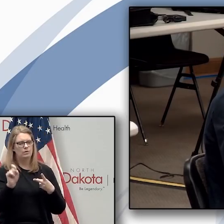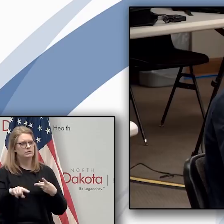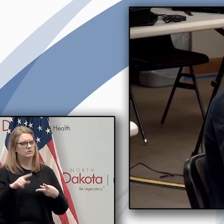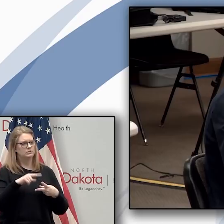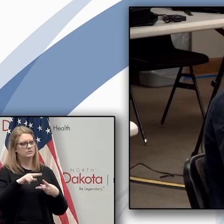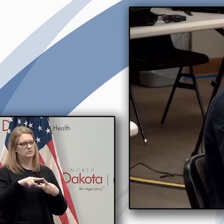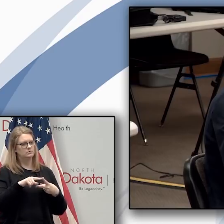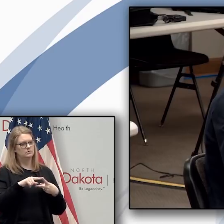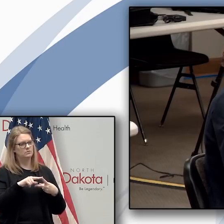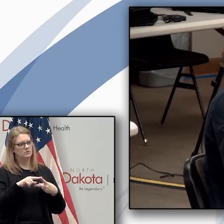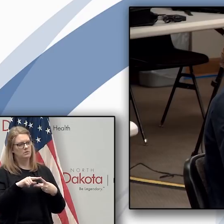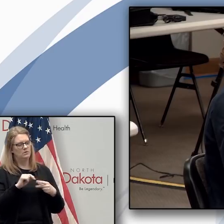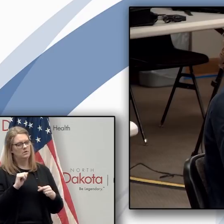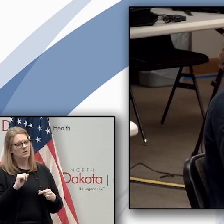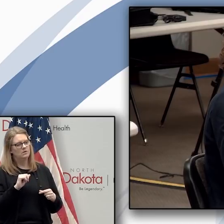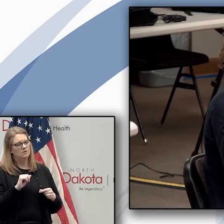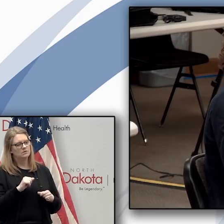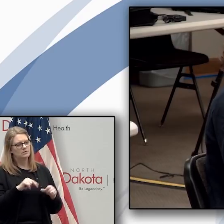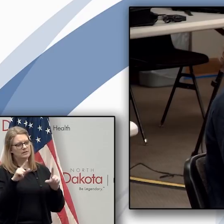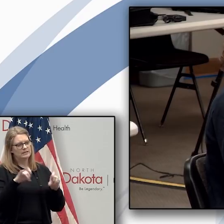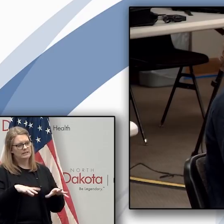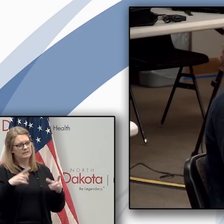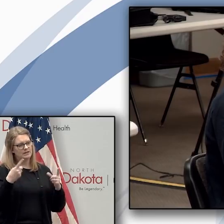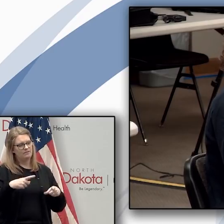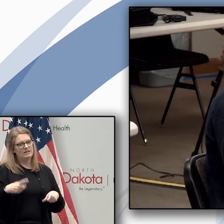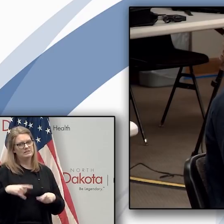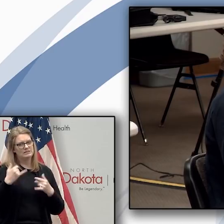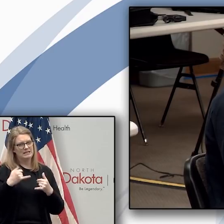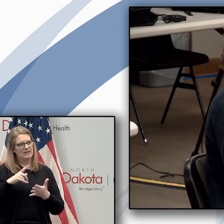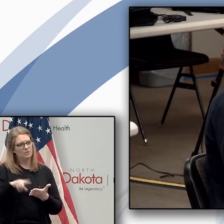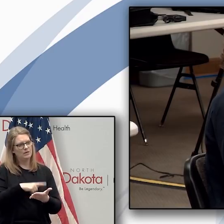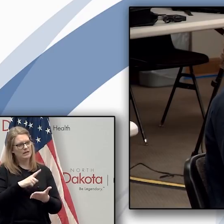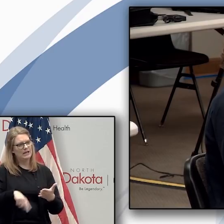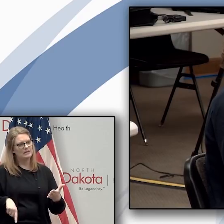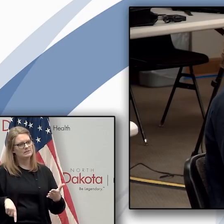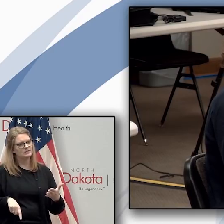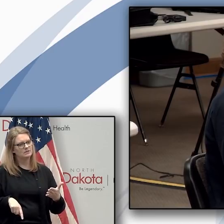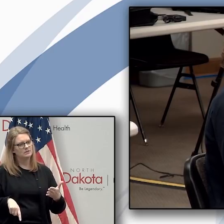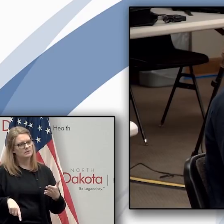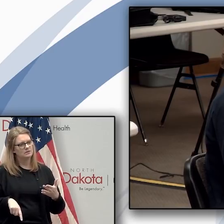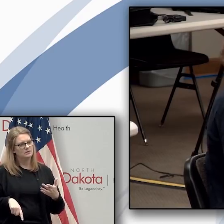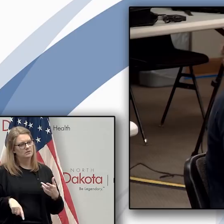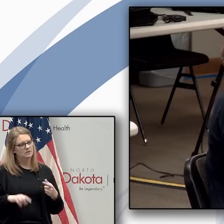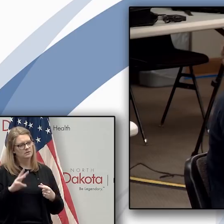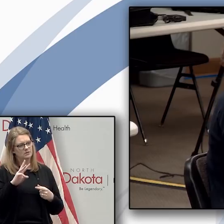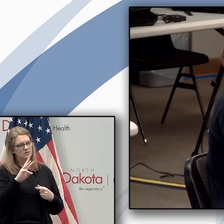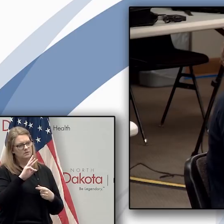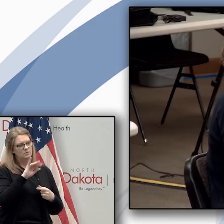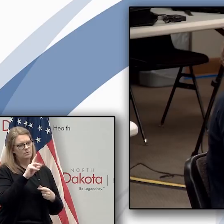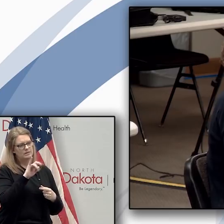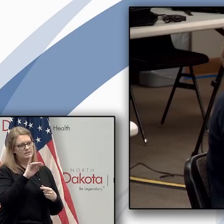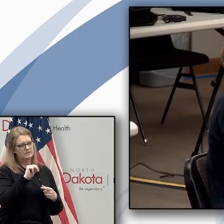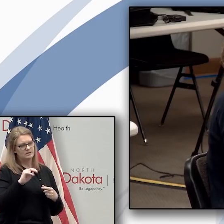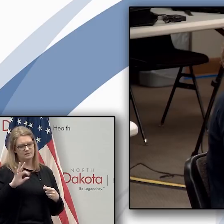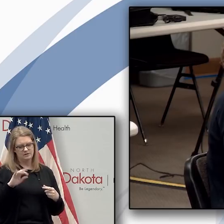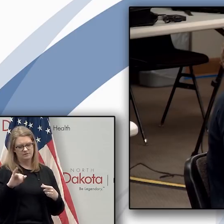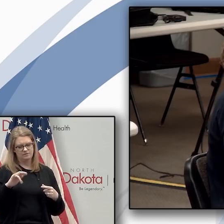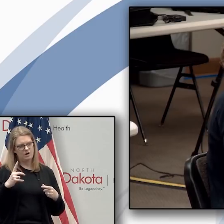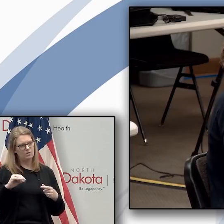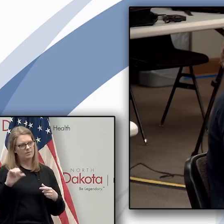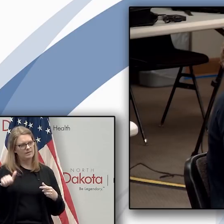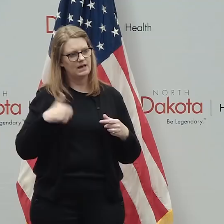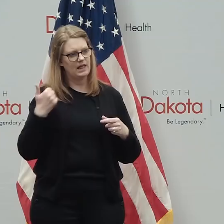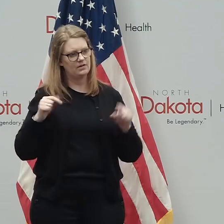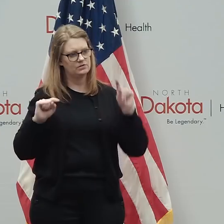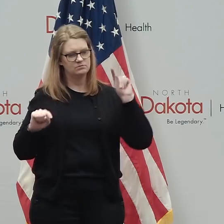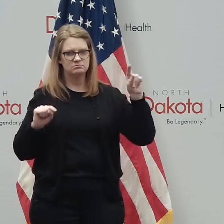first one, of the testing events that were called off today, was it just ones in Williston and in Fargo, or were there any others?